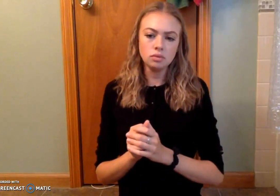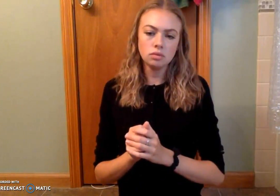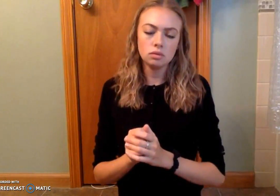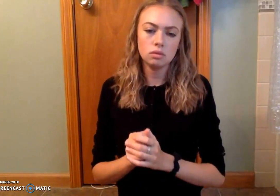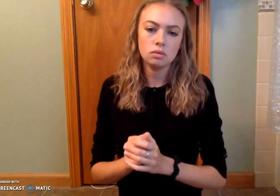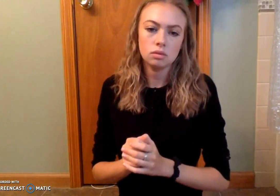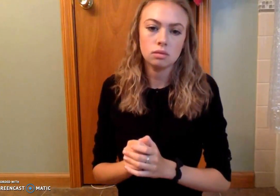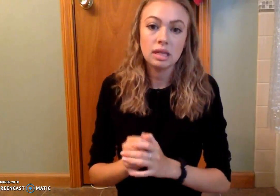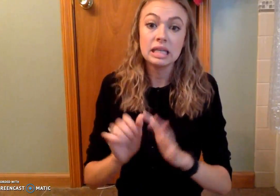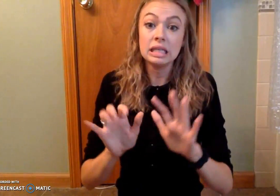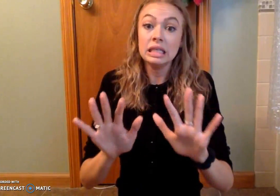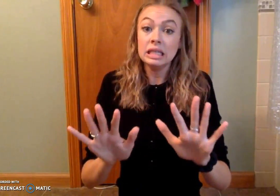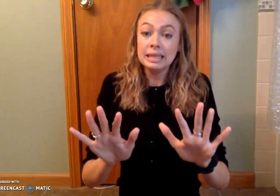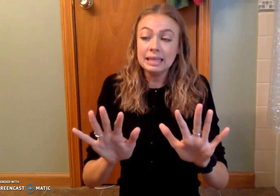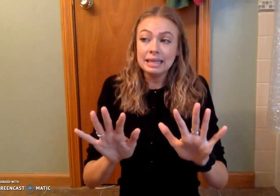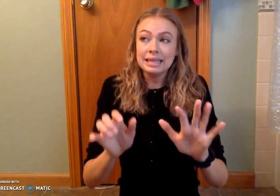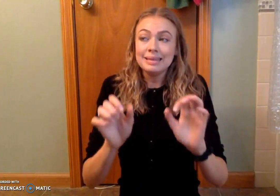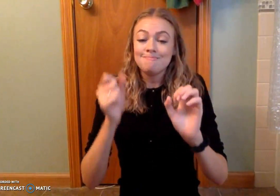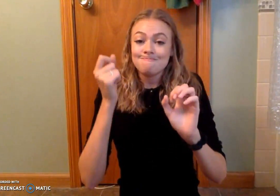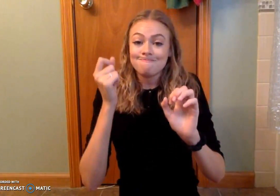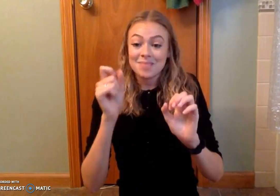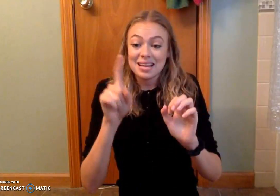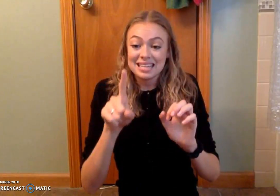Don't freak out, but there's 1,155